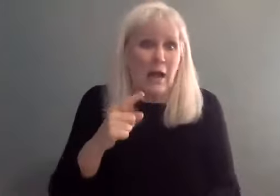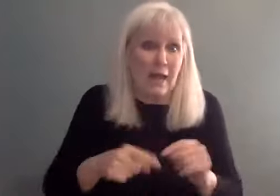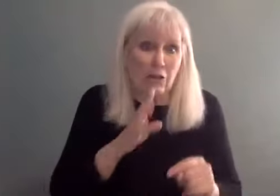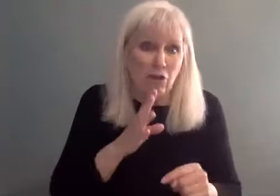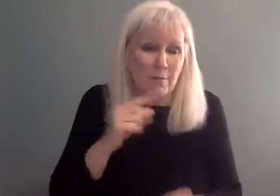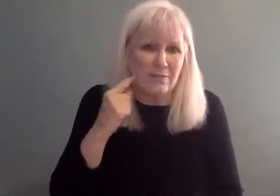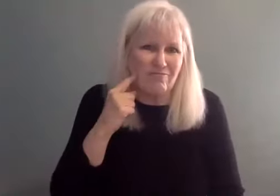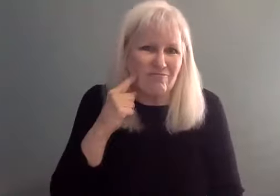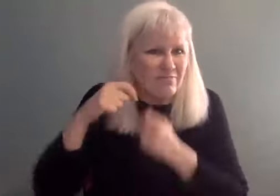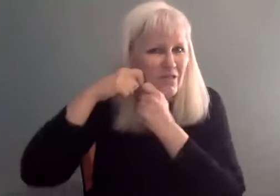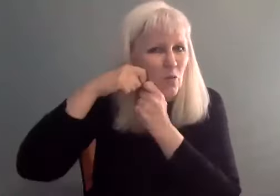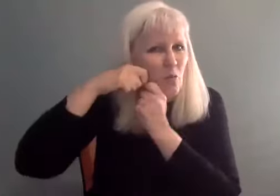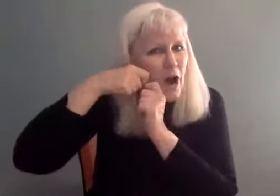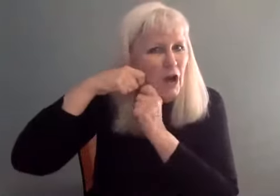he was saying. Over my head.